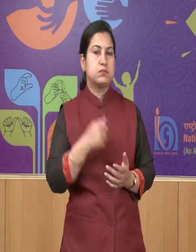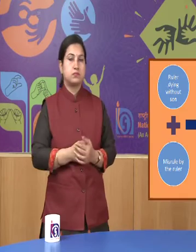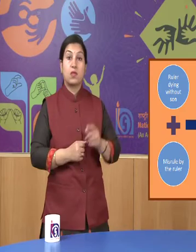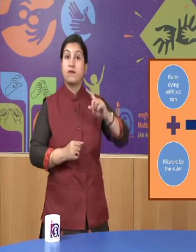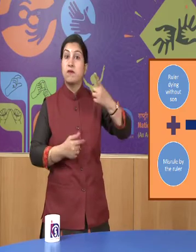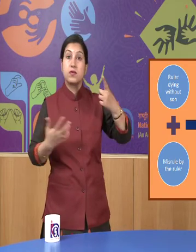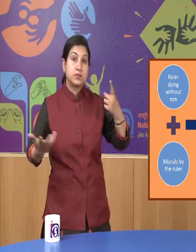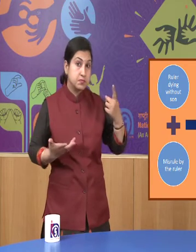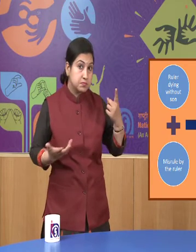The first condition,